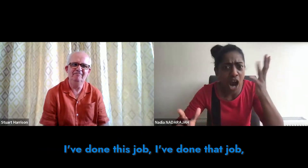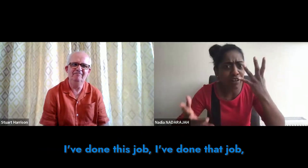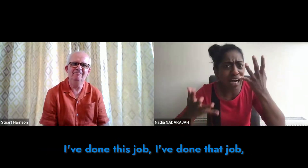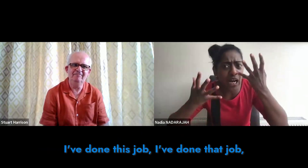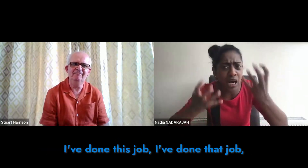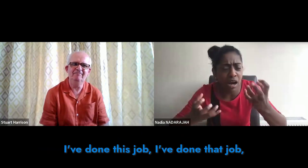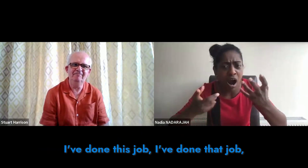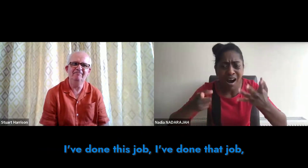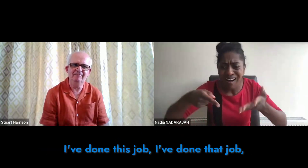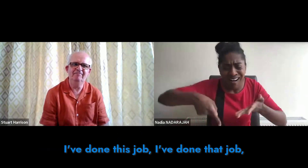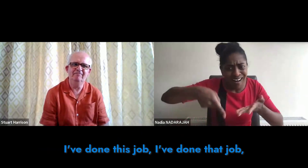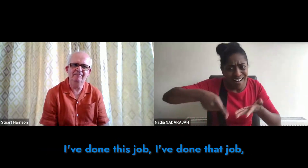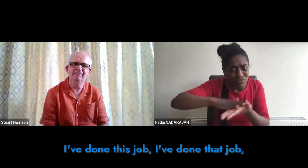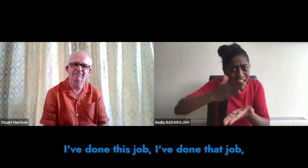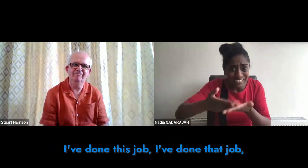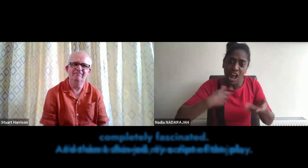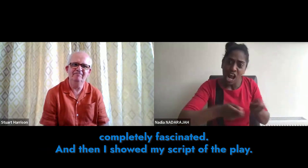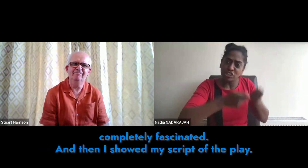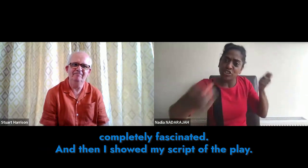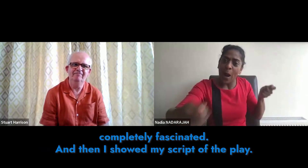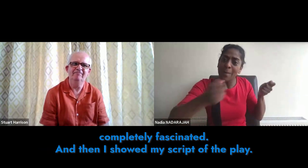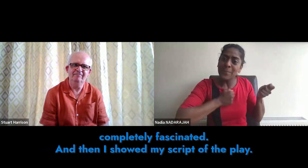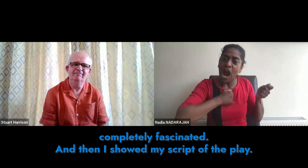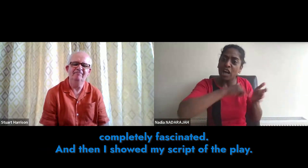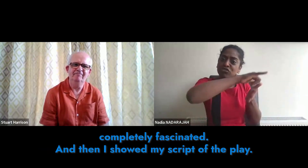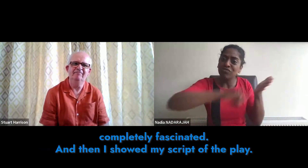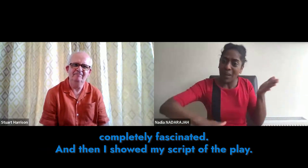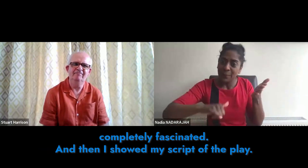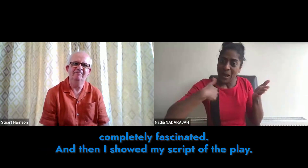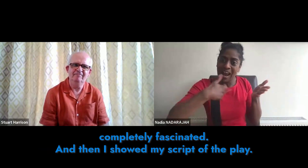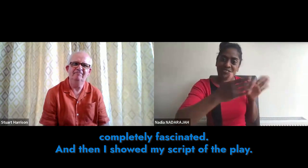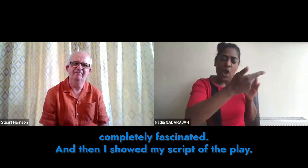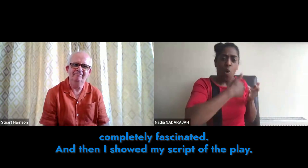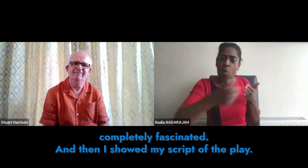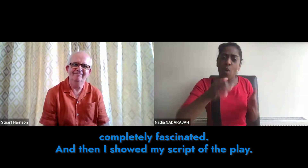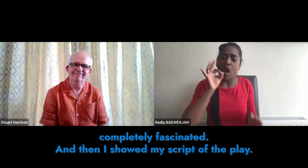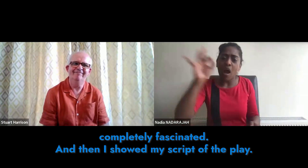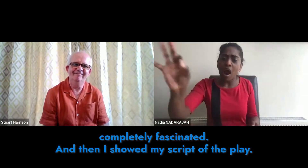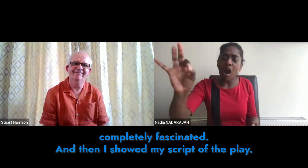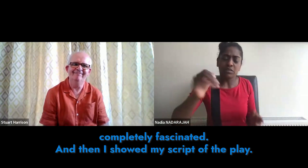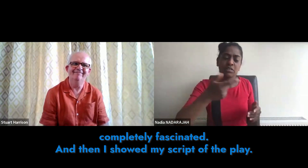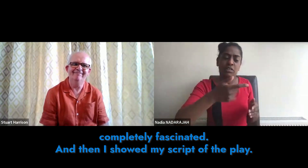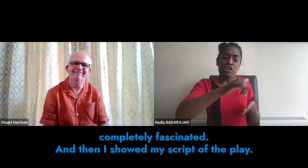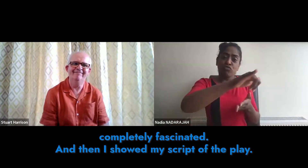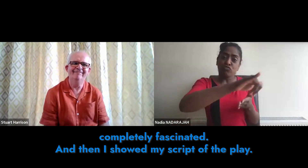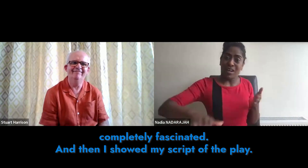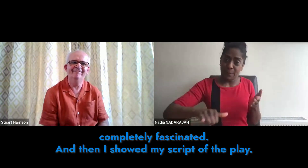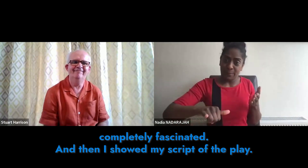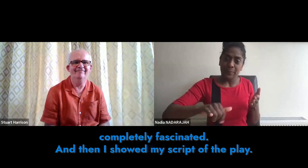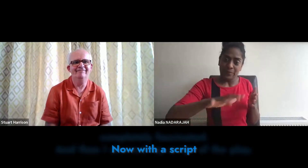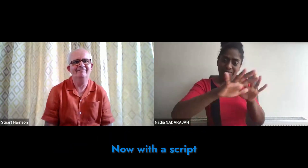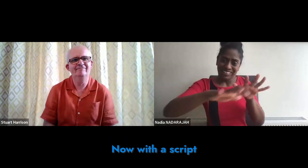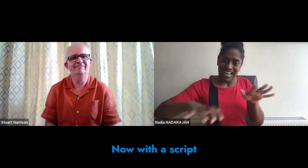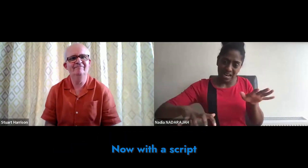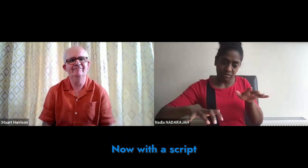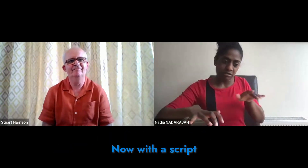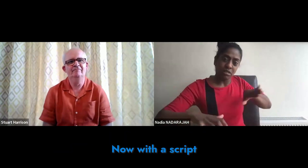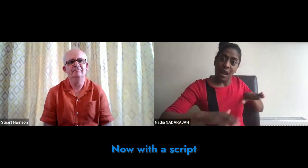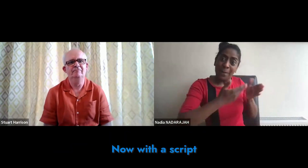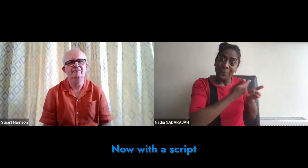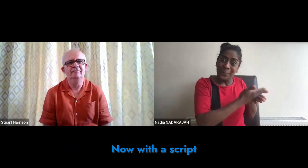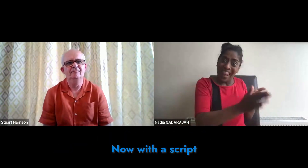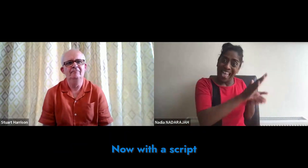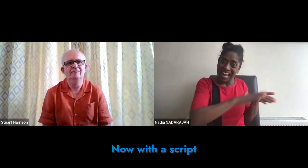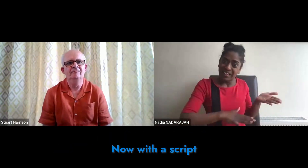university, I've done this job, I've done that job. Completely fascinated. And then I showed my script of the play. Now, with